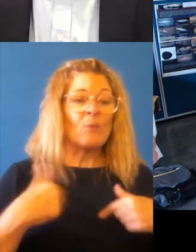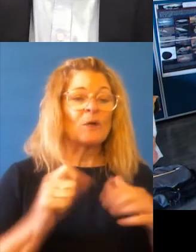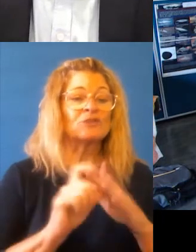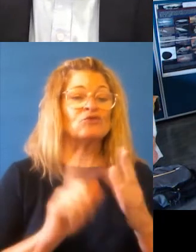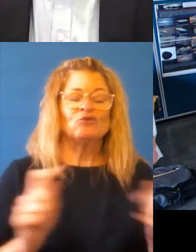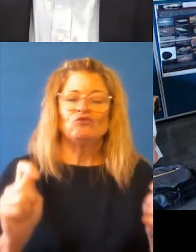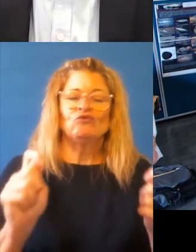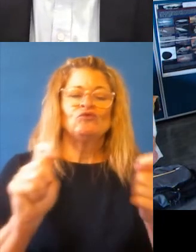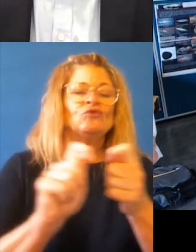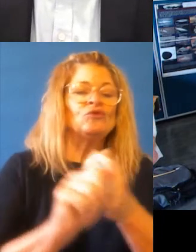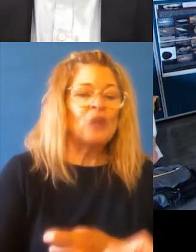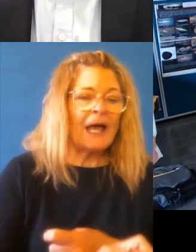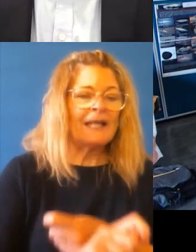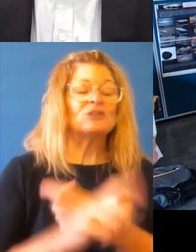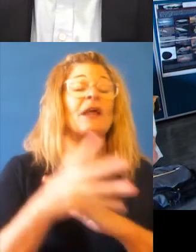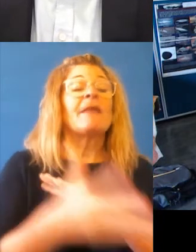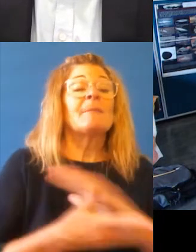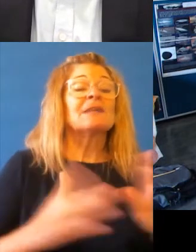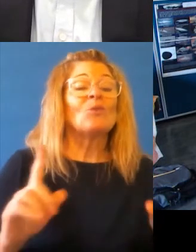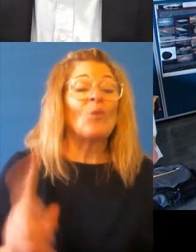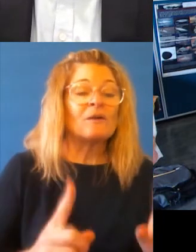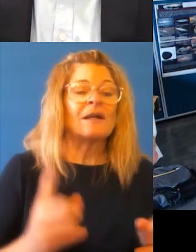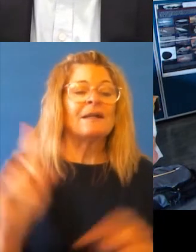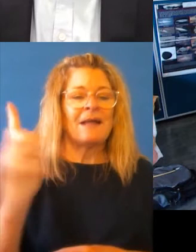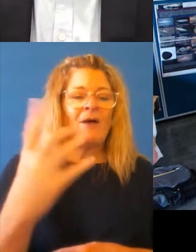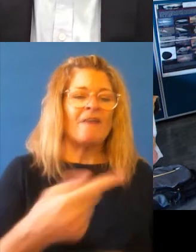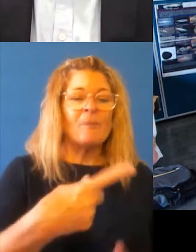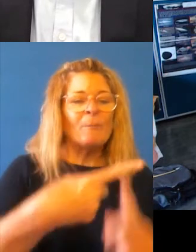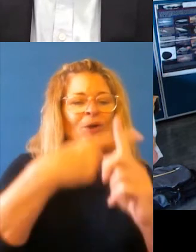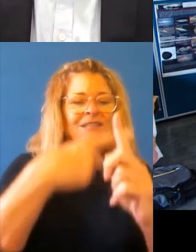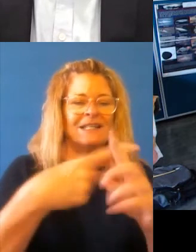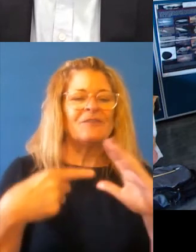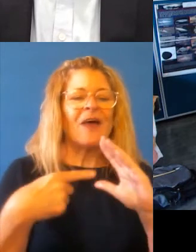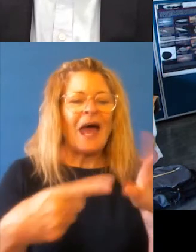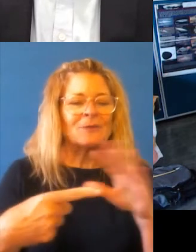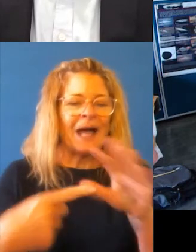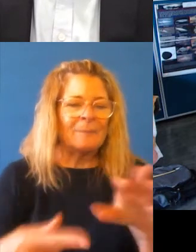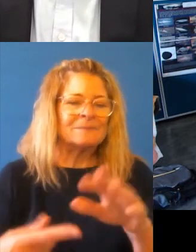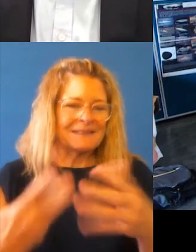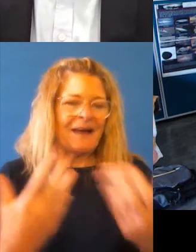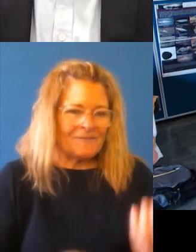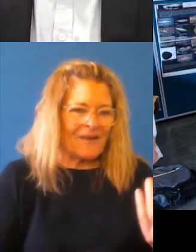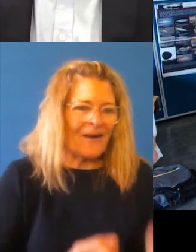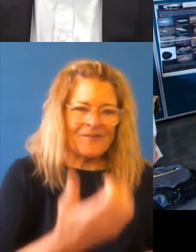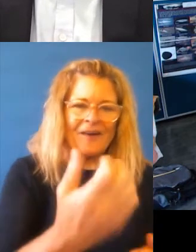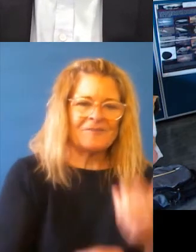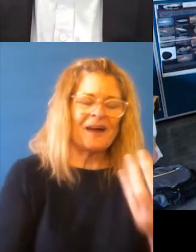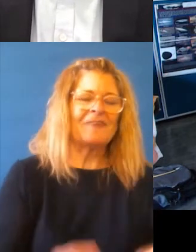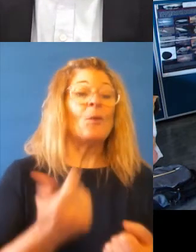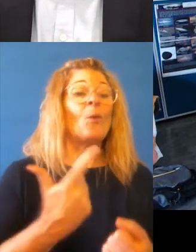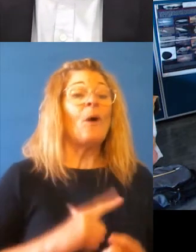positive outcomes. And when we include First Nations people in decision